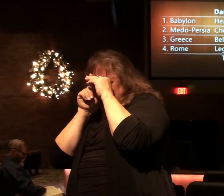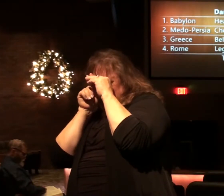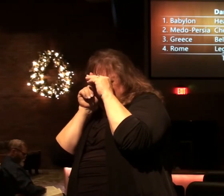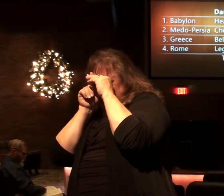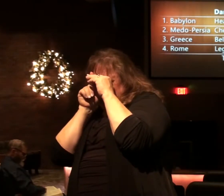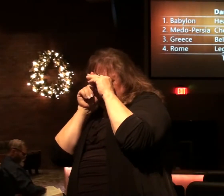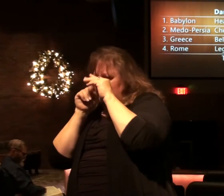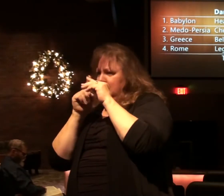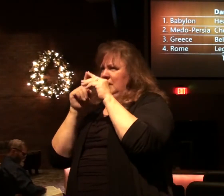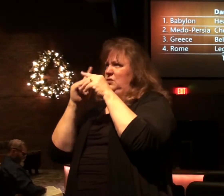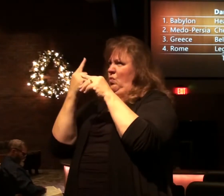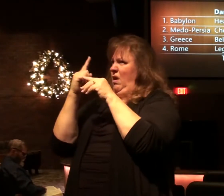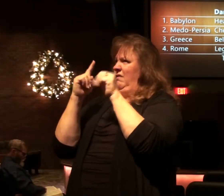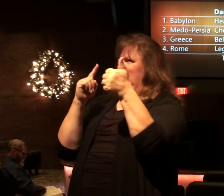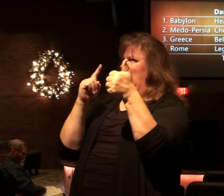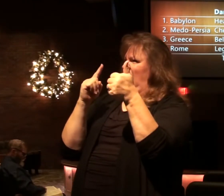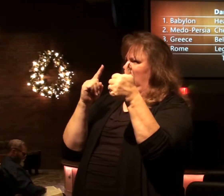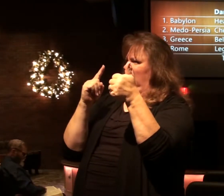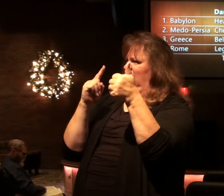out of the 10.